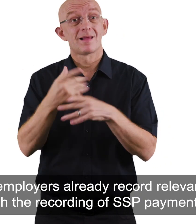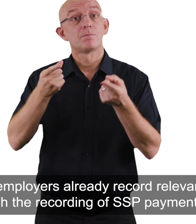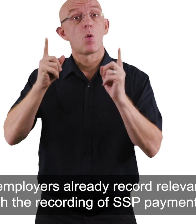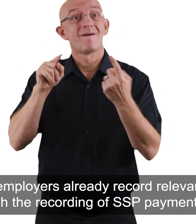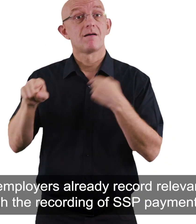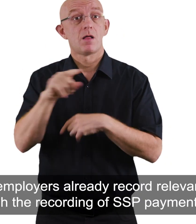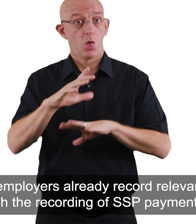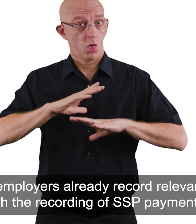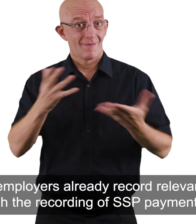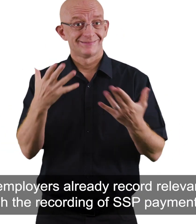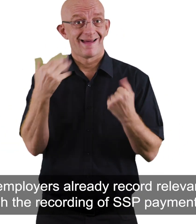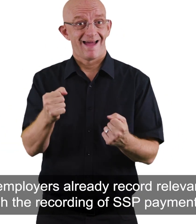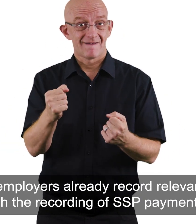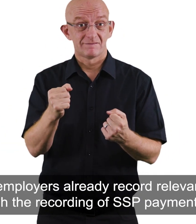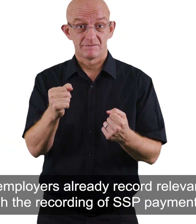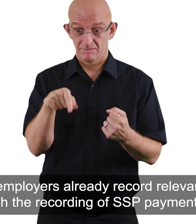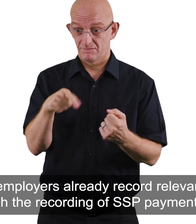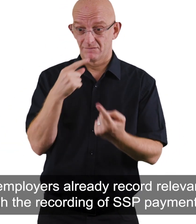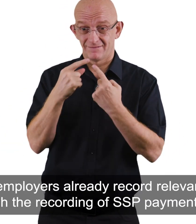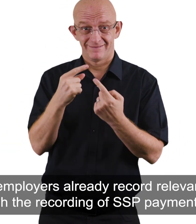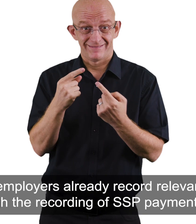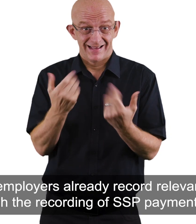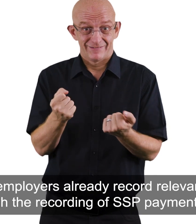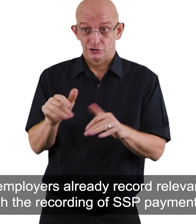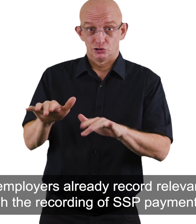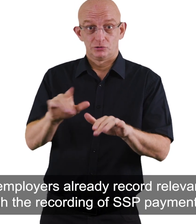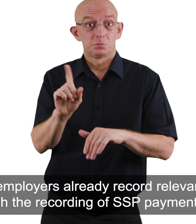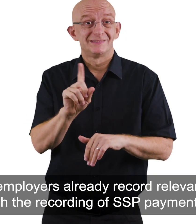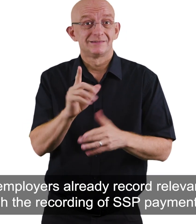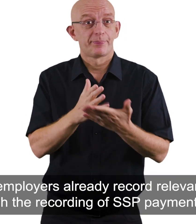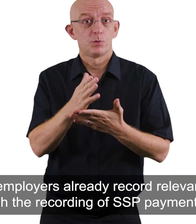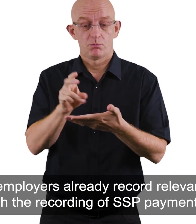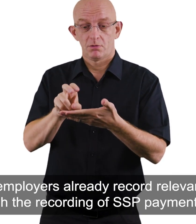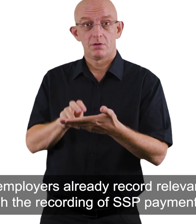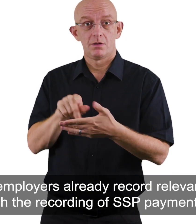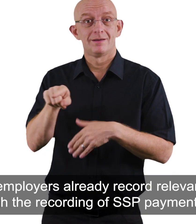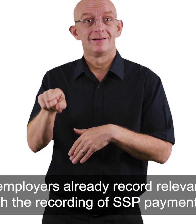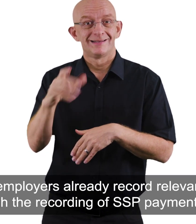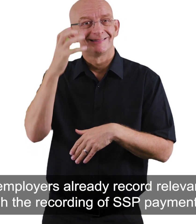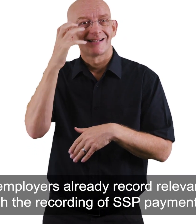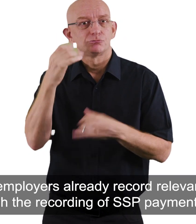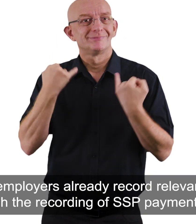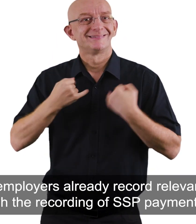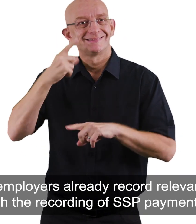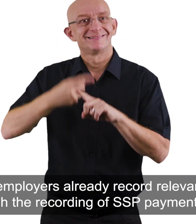but many employers already record relevant data through the recording